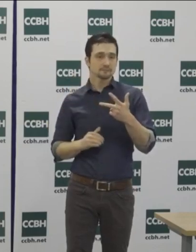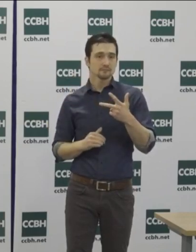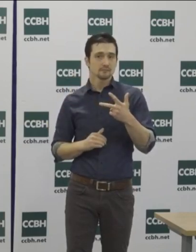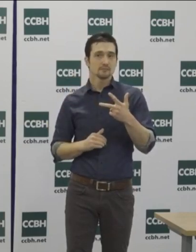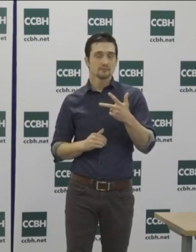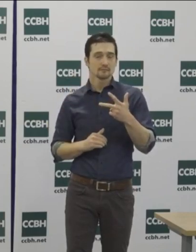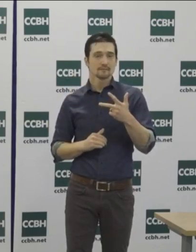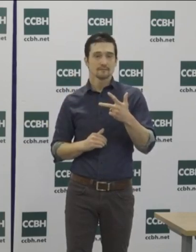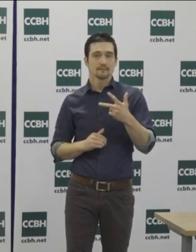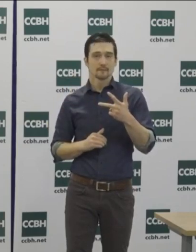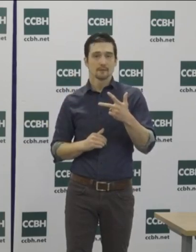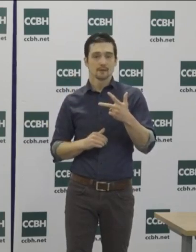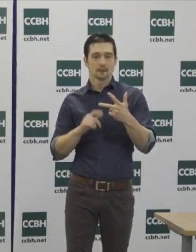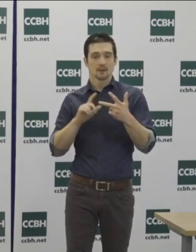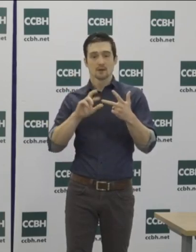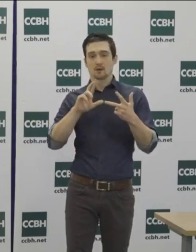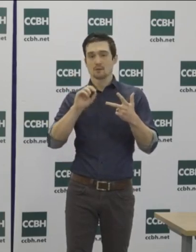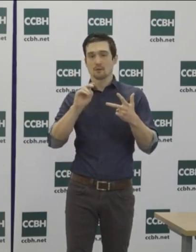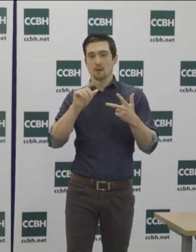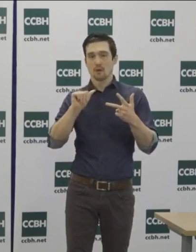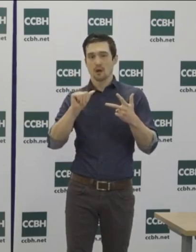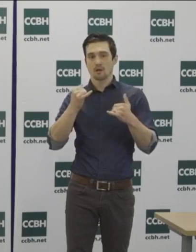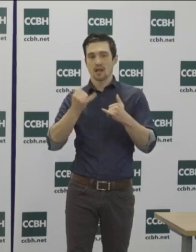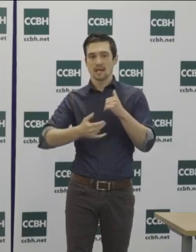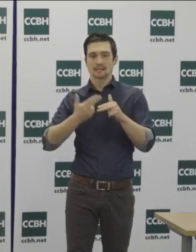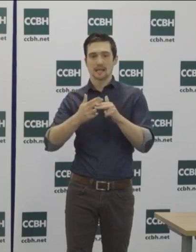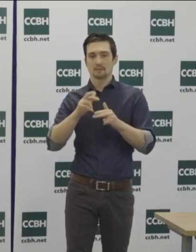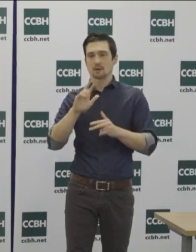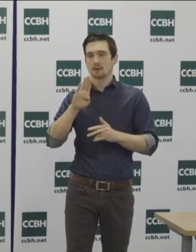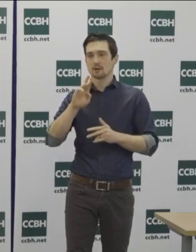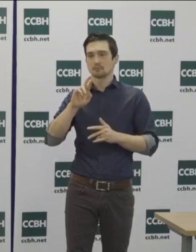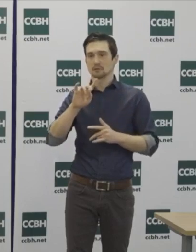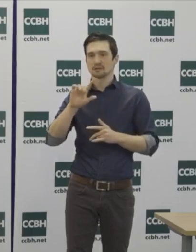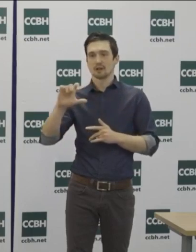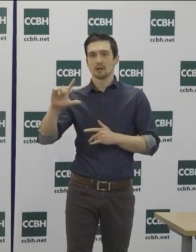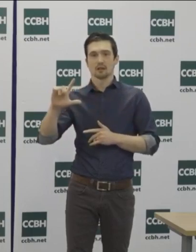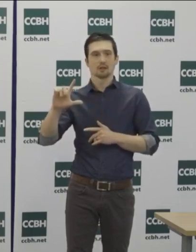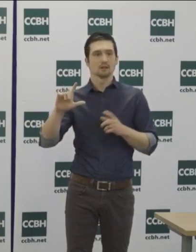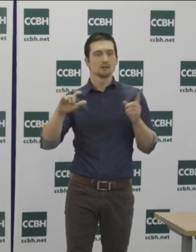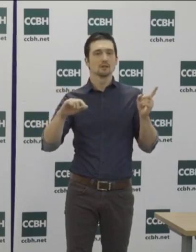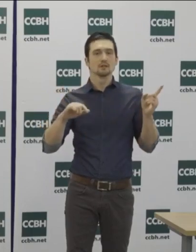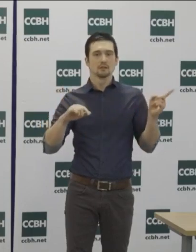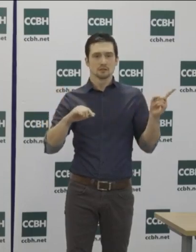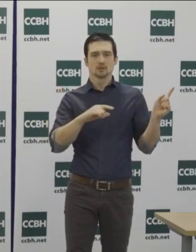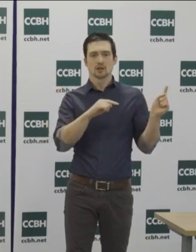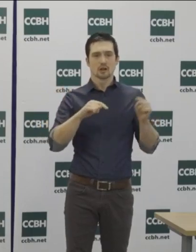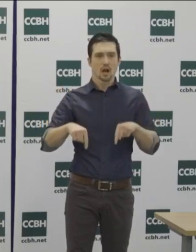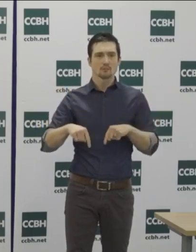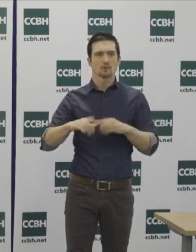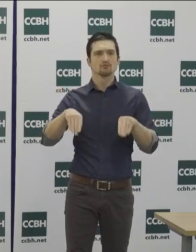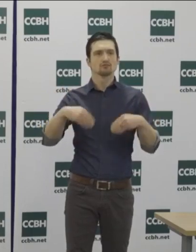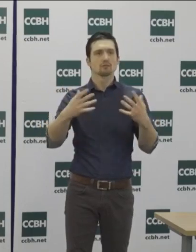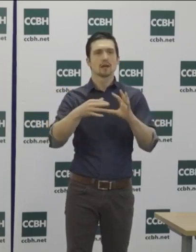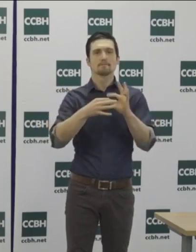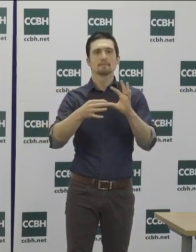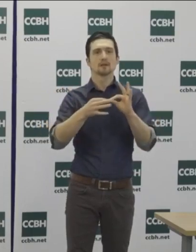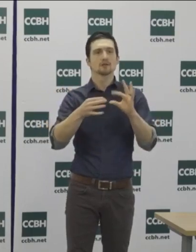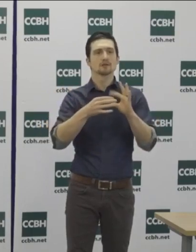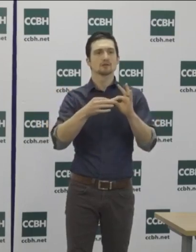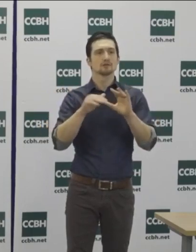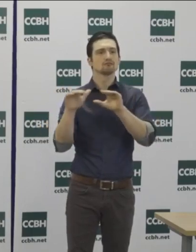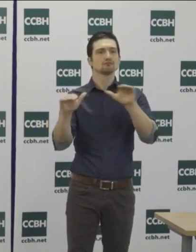you will hear from Ramona Brazil, who is our Deputy Director of Prevention and Wellness, to provide a message to the